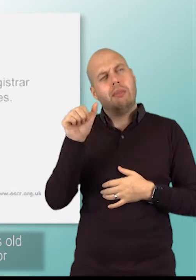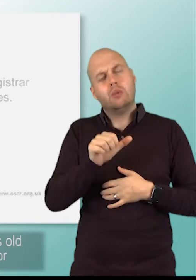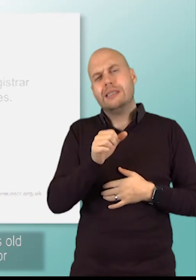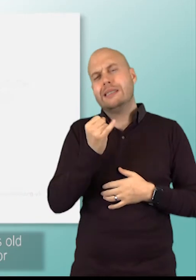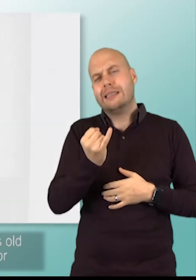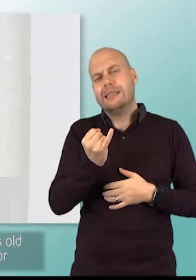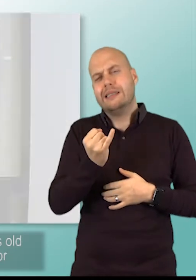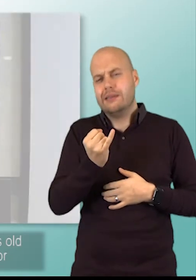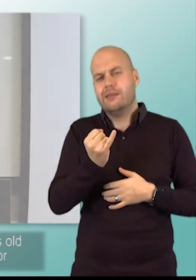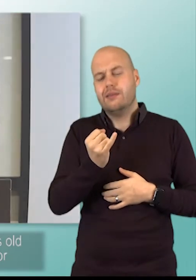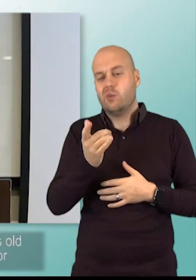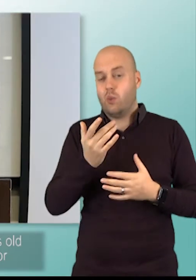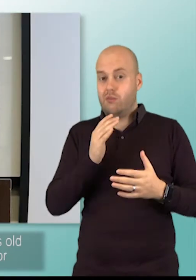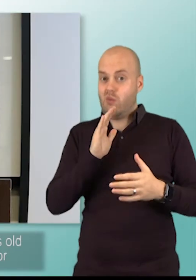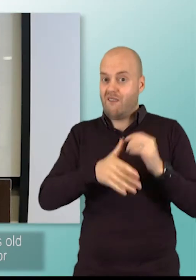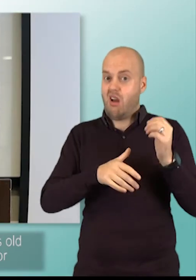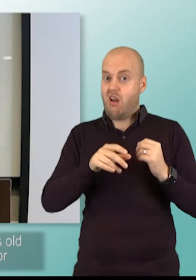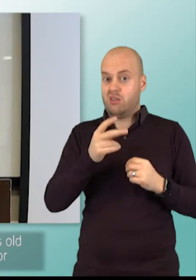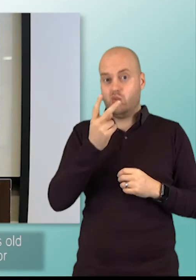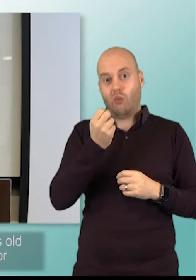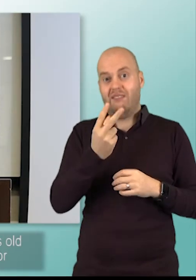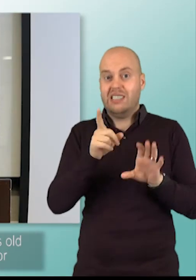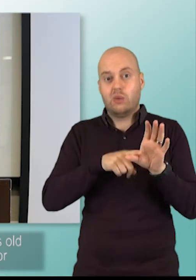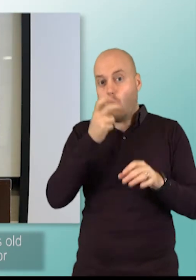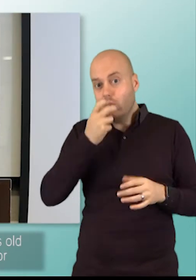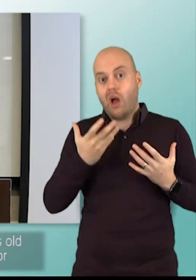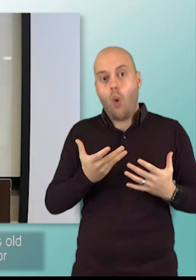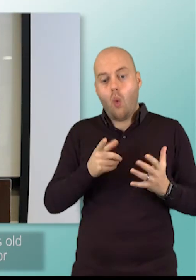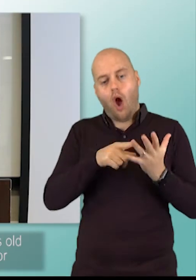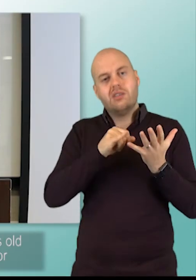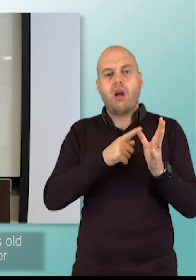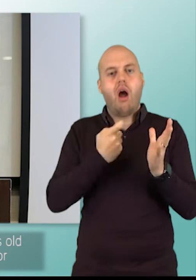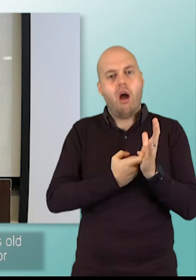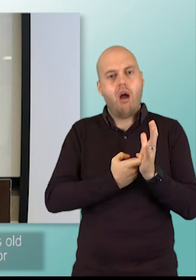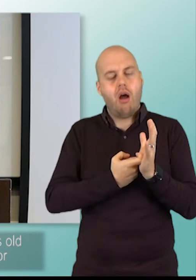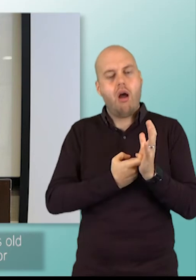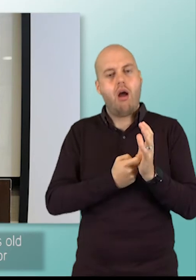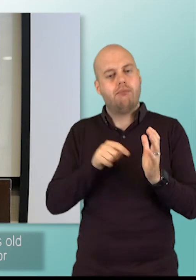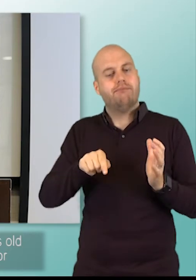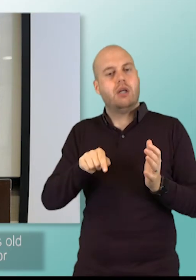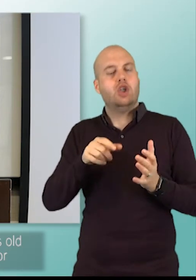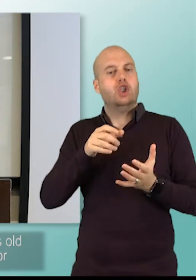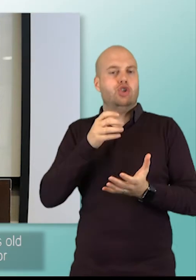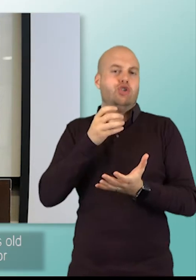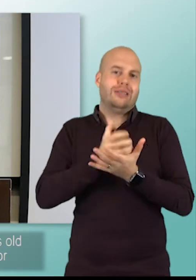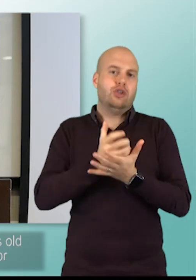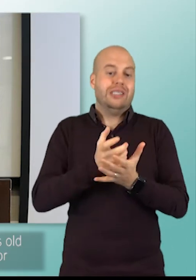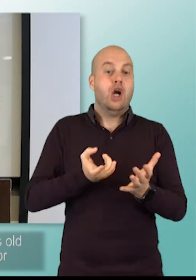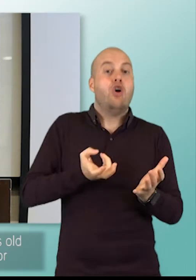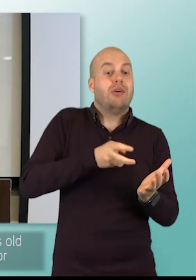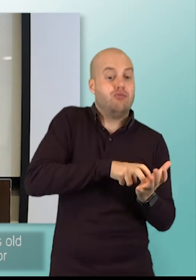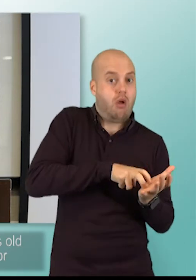2006, I think, so more than 12 years old now, Oscar is the charity